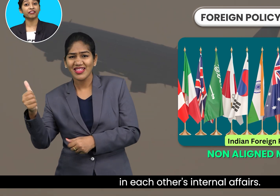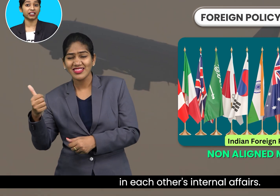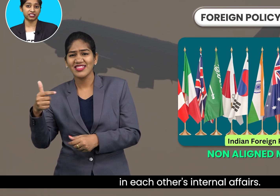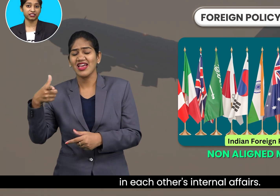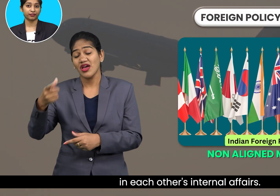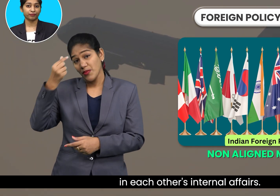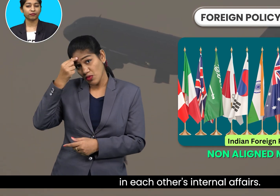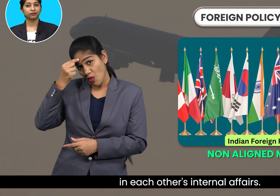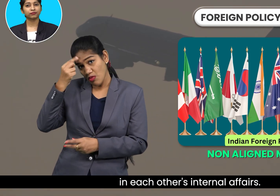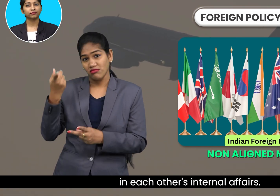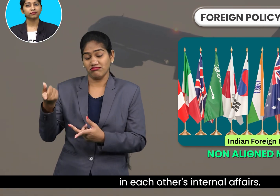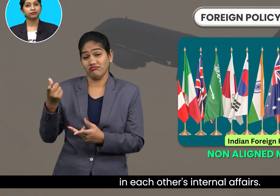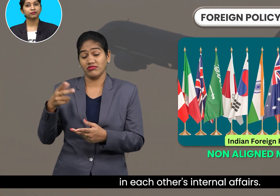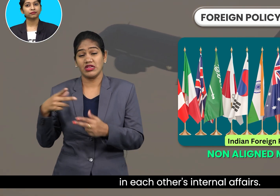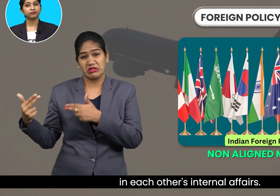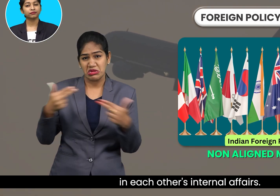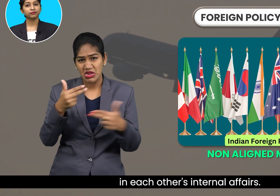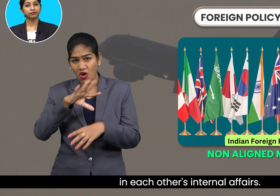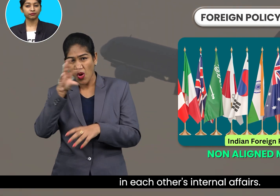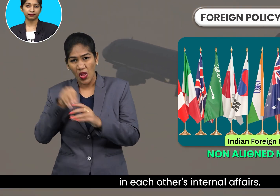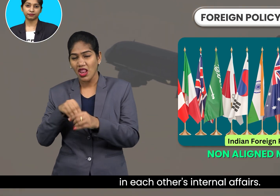internal affairs.